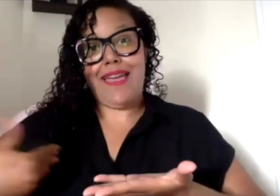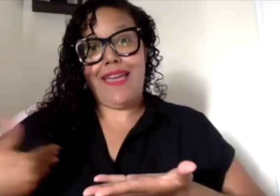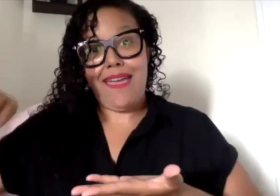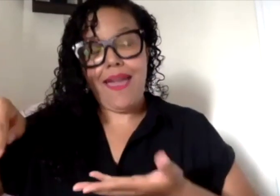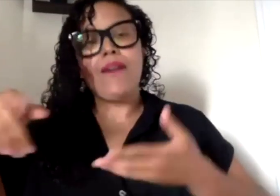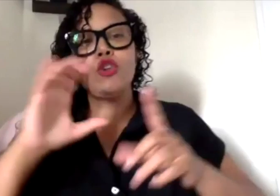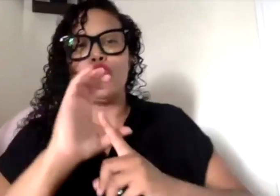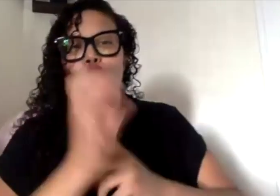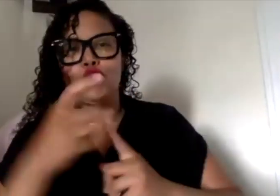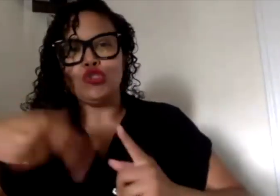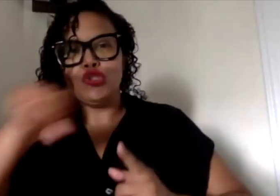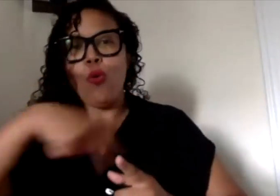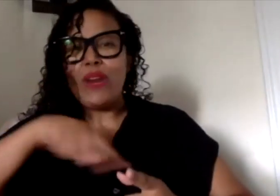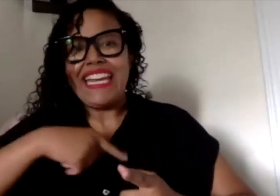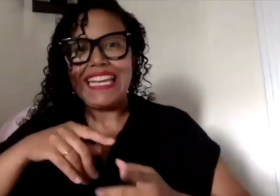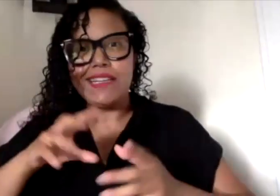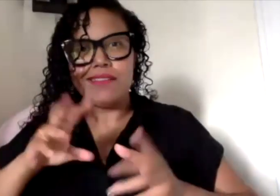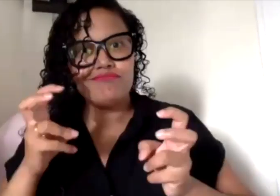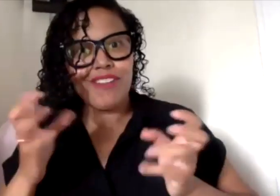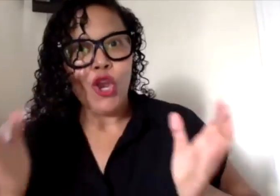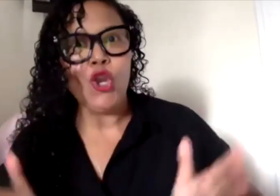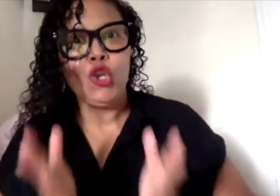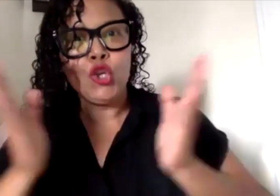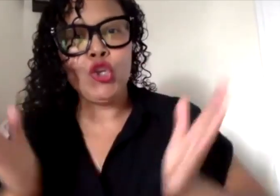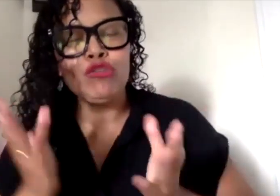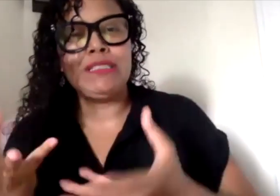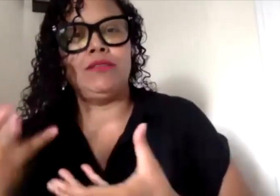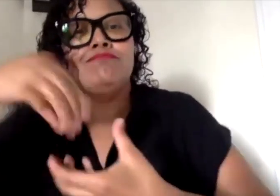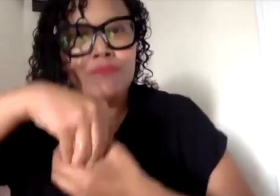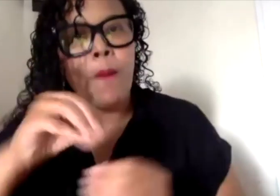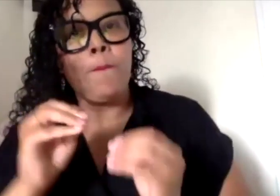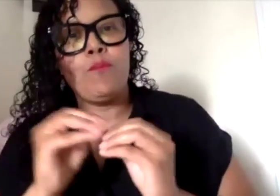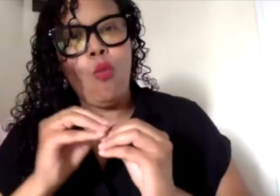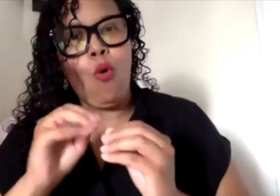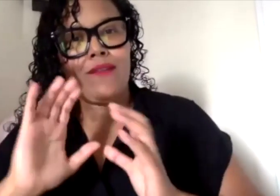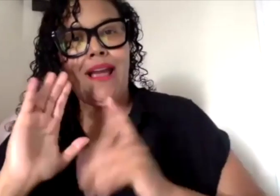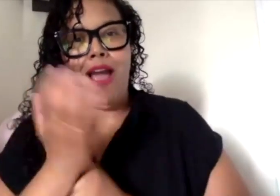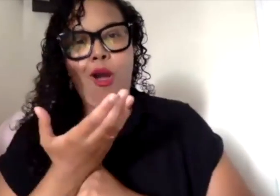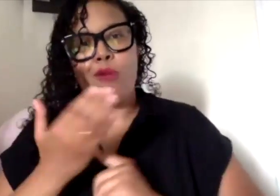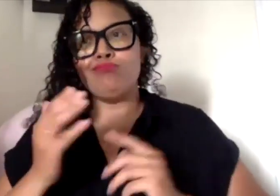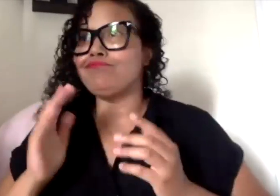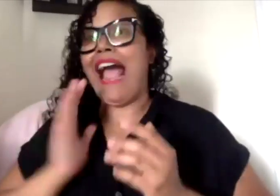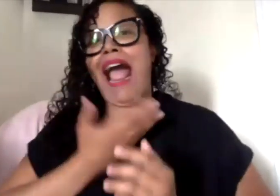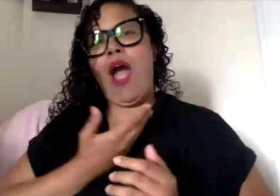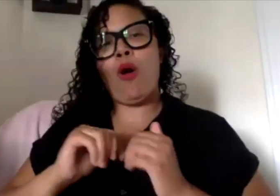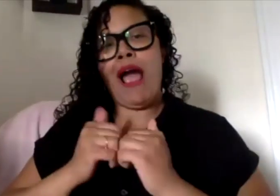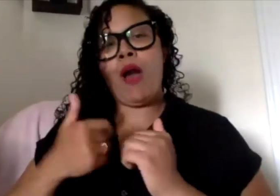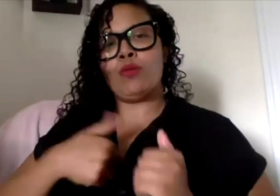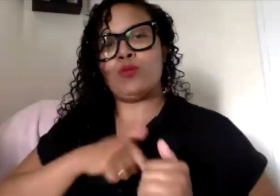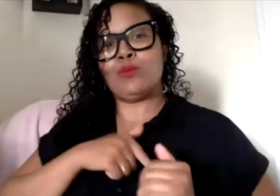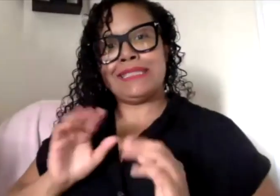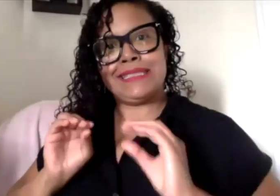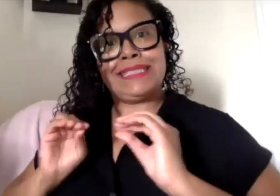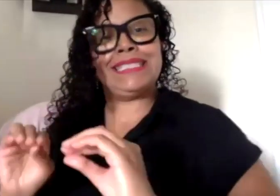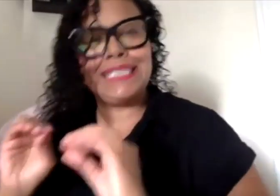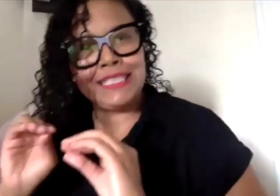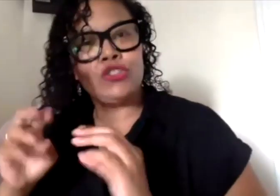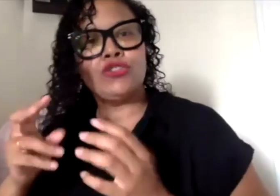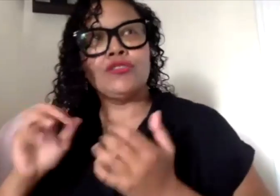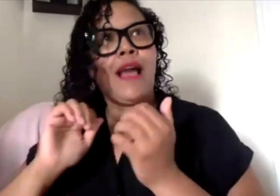the pedagogy that is brought forth considers these students and encourages them as well